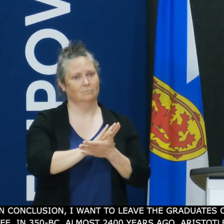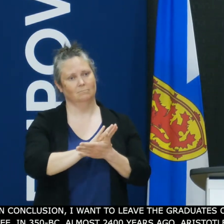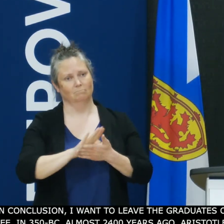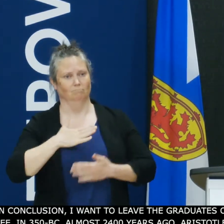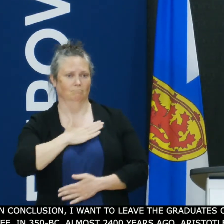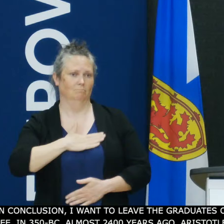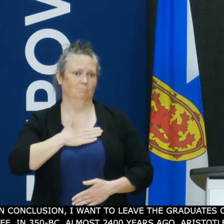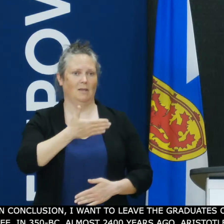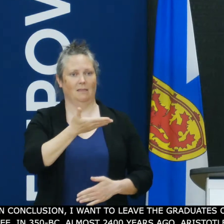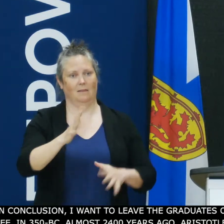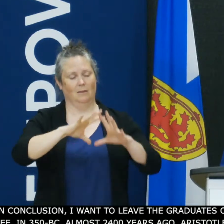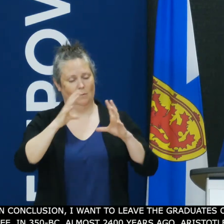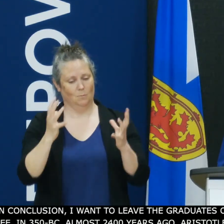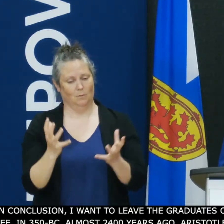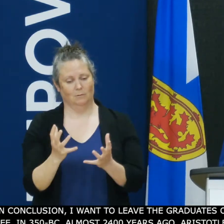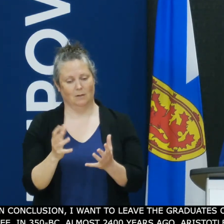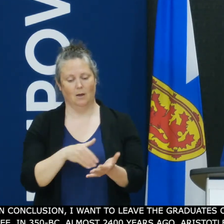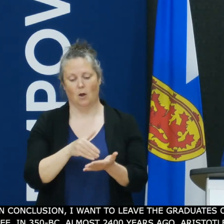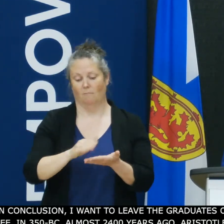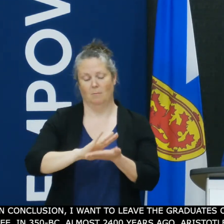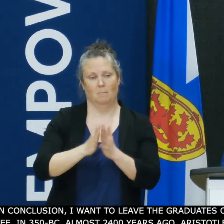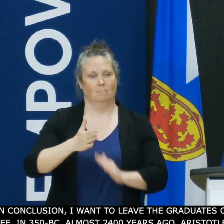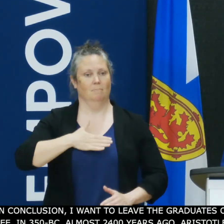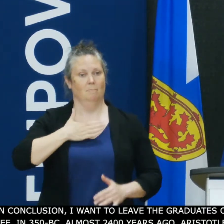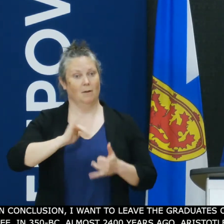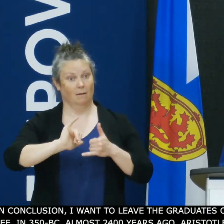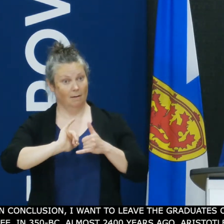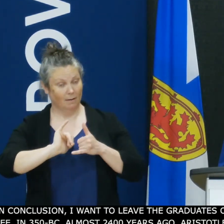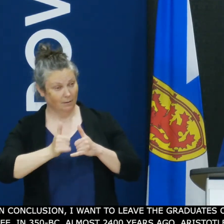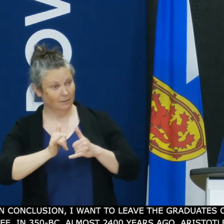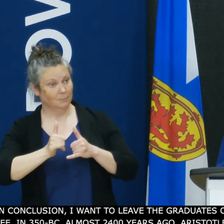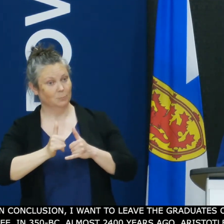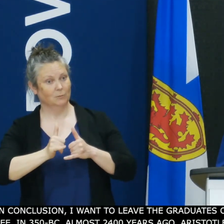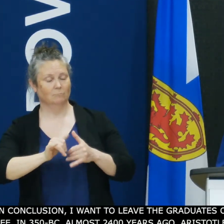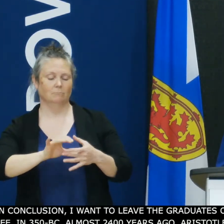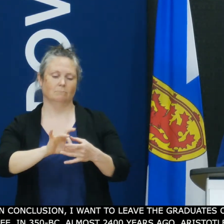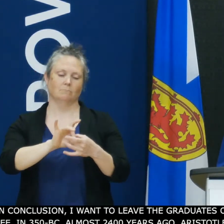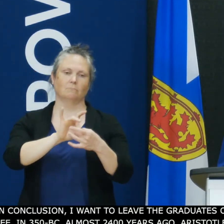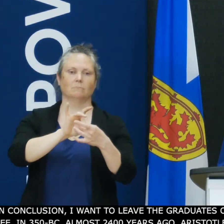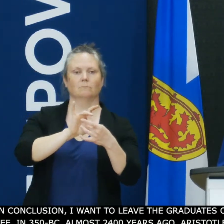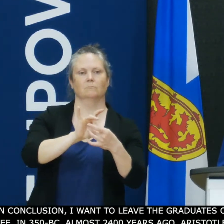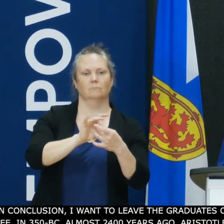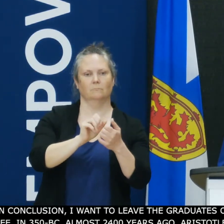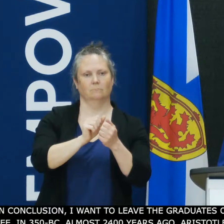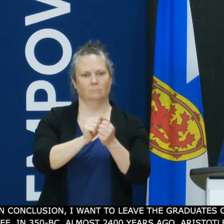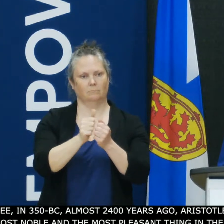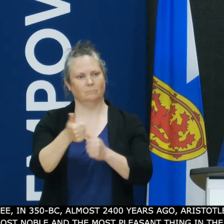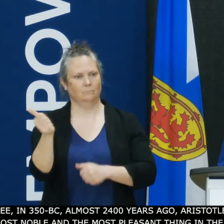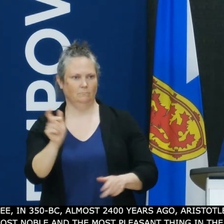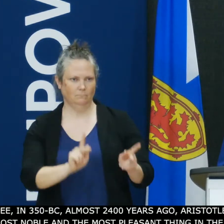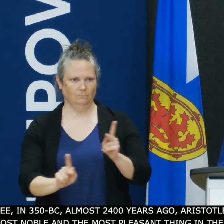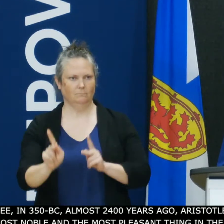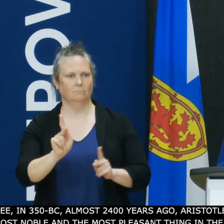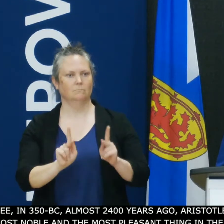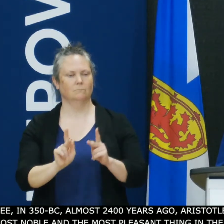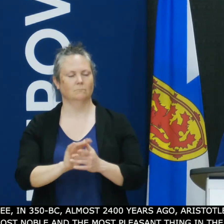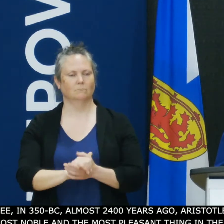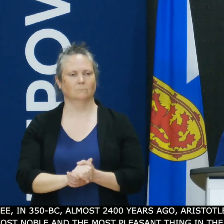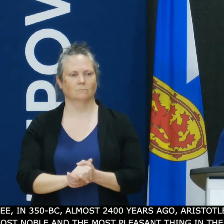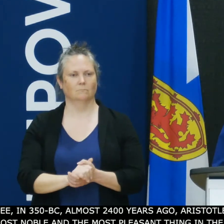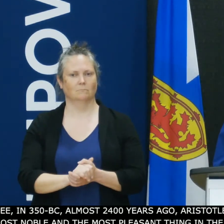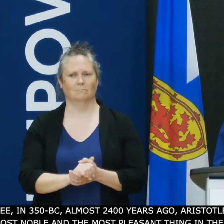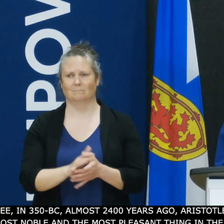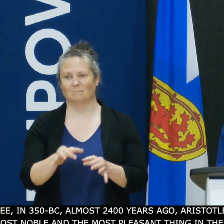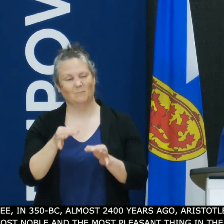is and is often achieved by being close to others. Such a